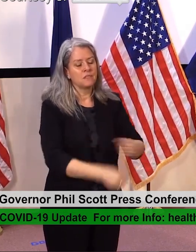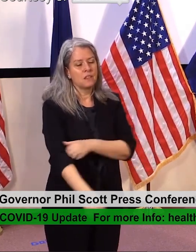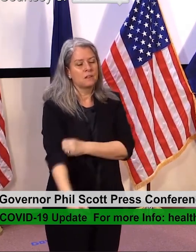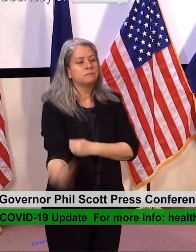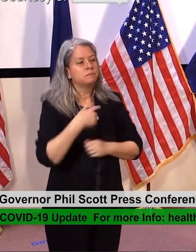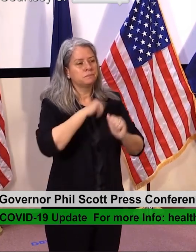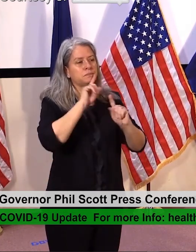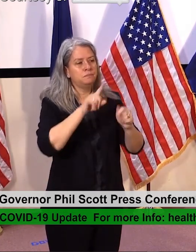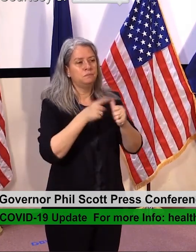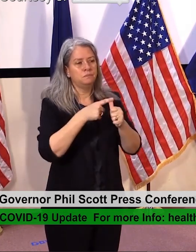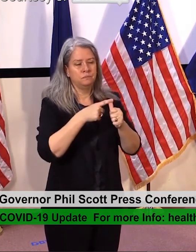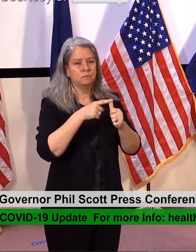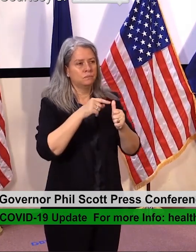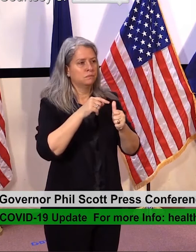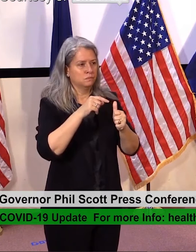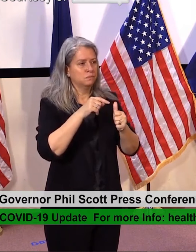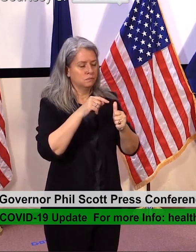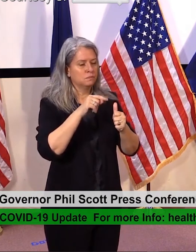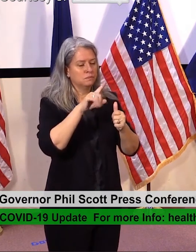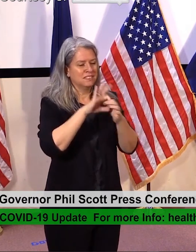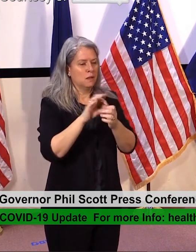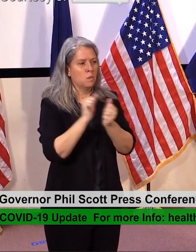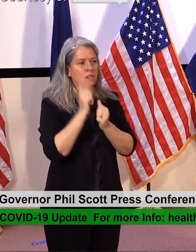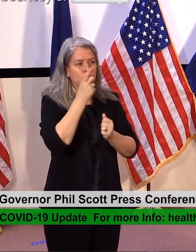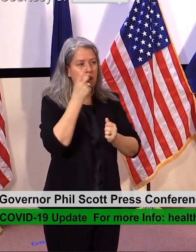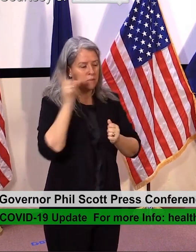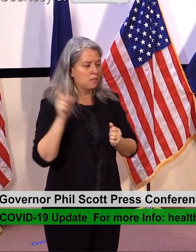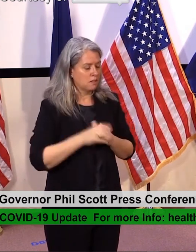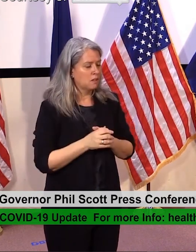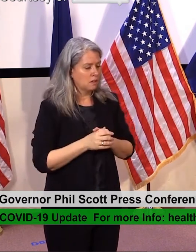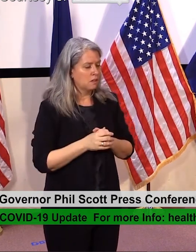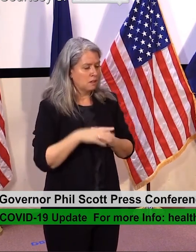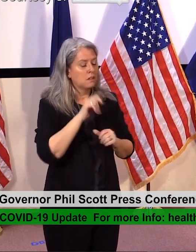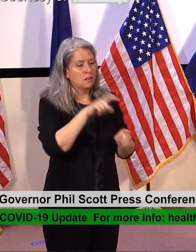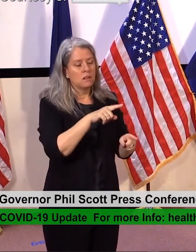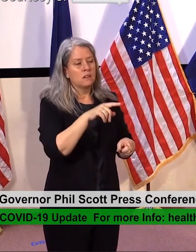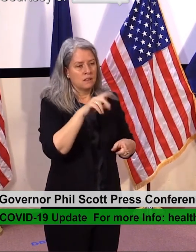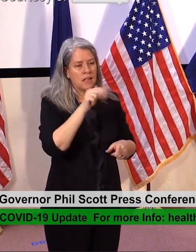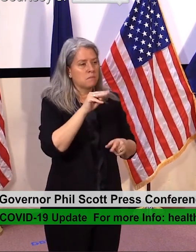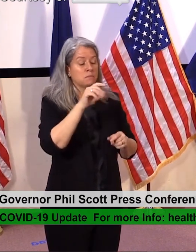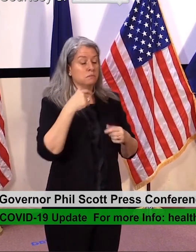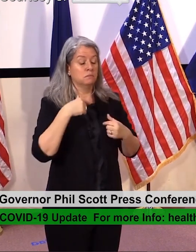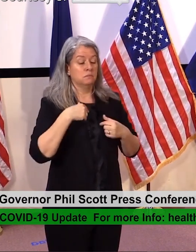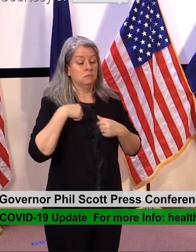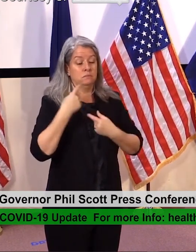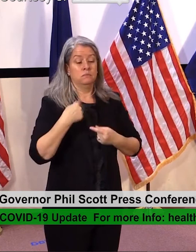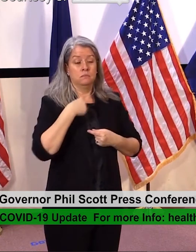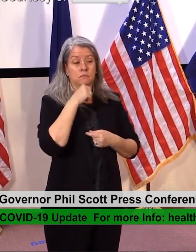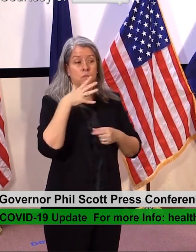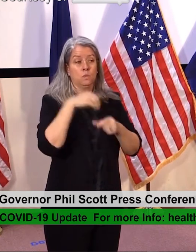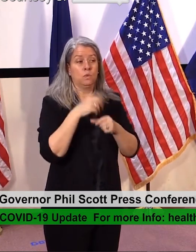the first part of that question if you don't mind. Ham, we have not included Dartmouth into those